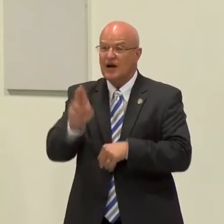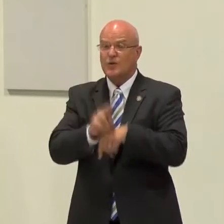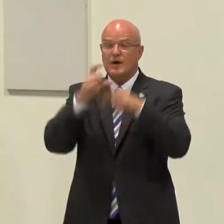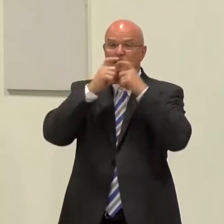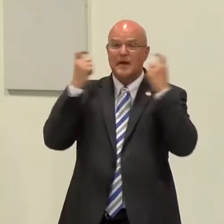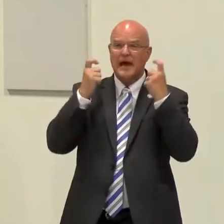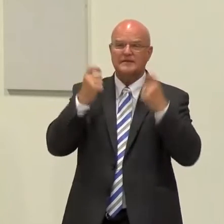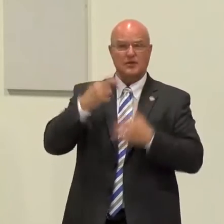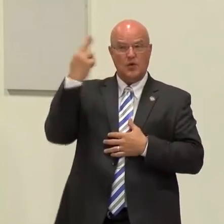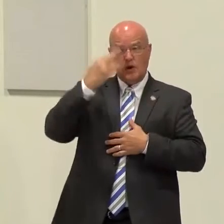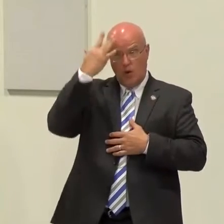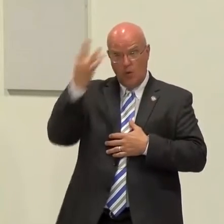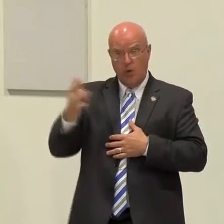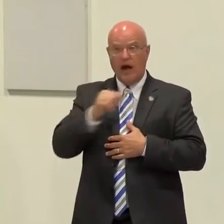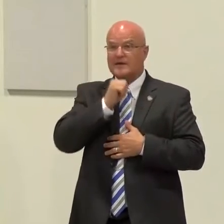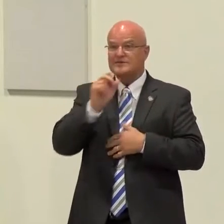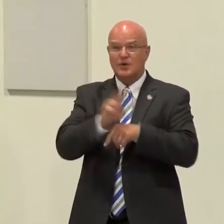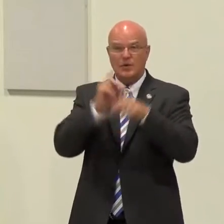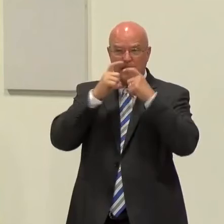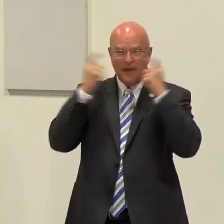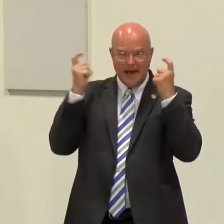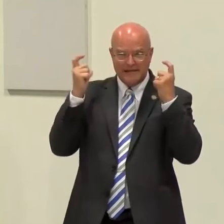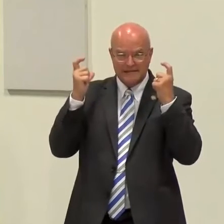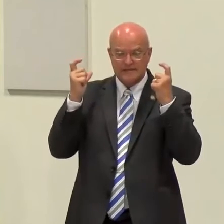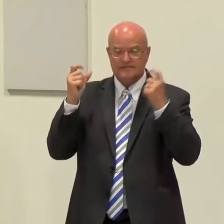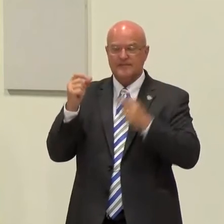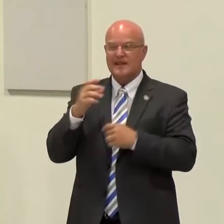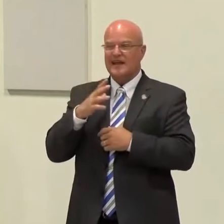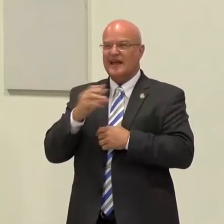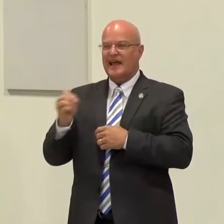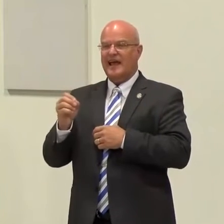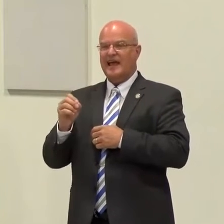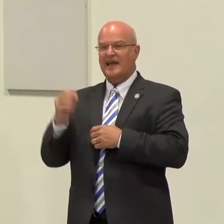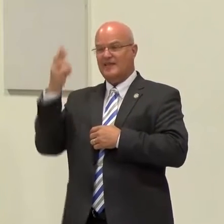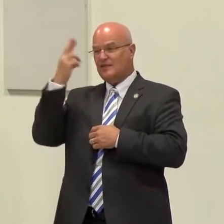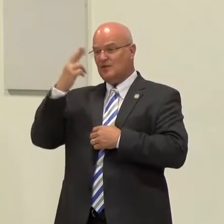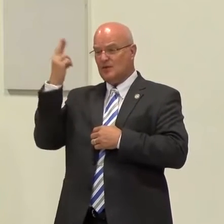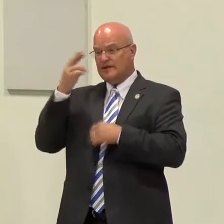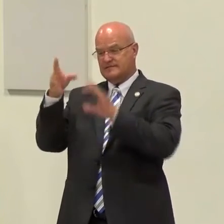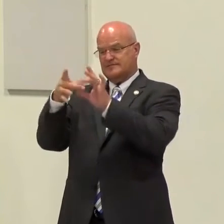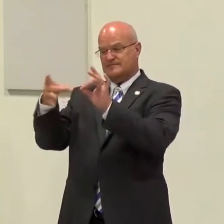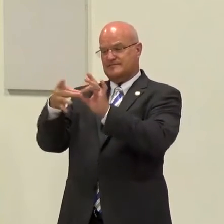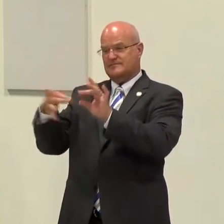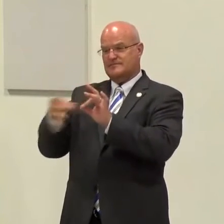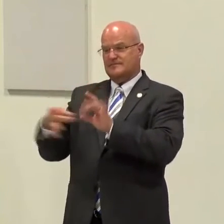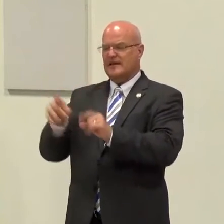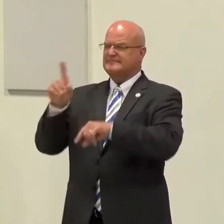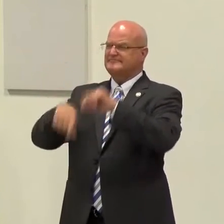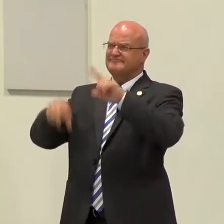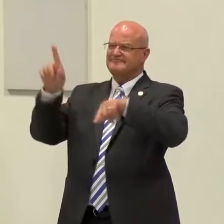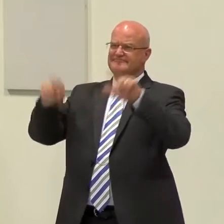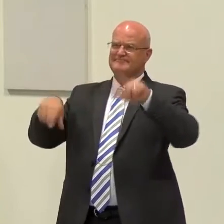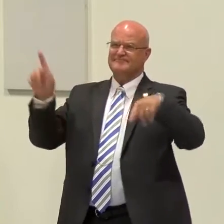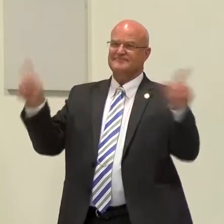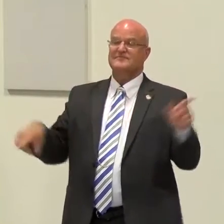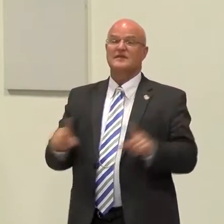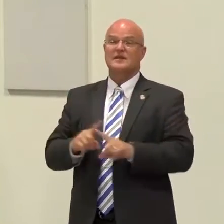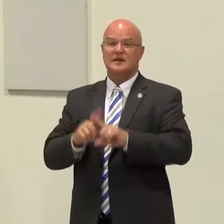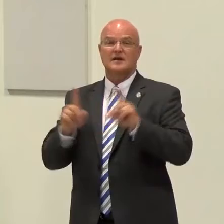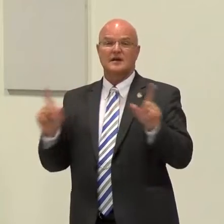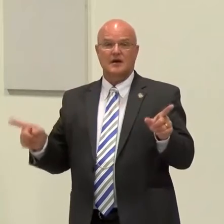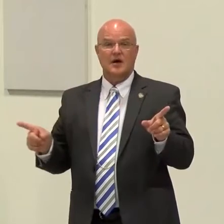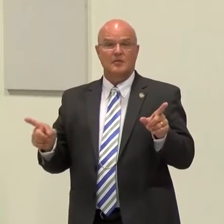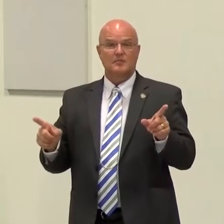mask, what are the reasons you do not wear a mask? And the reasons were varied, but